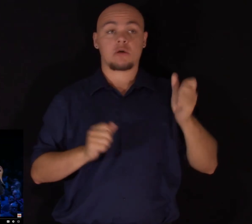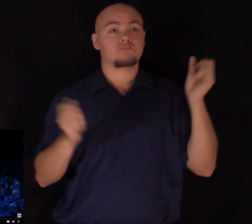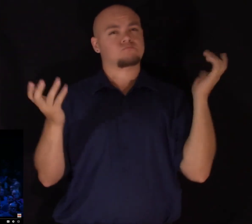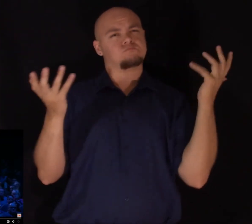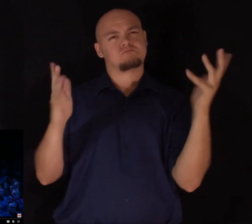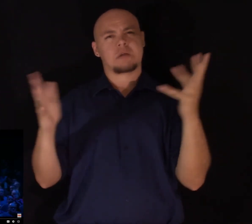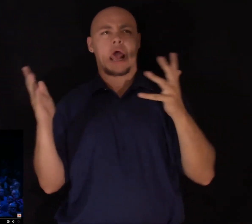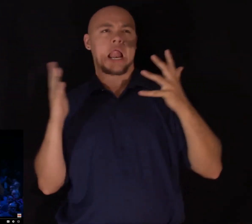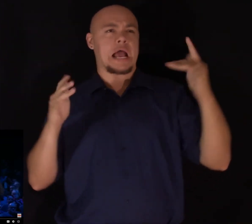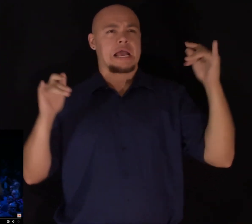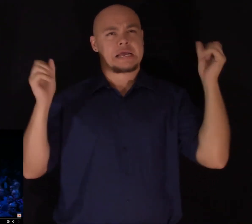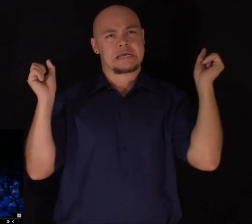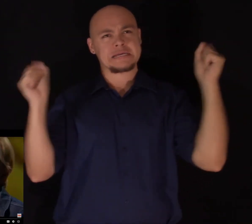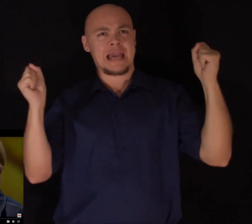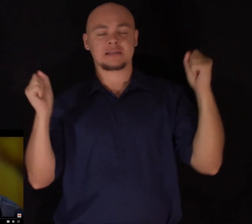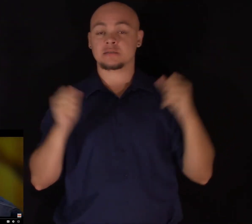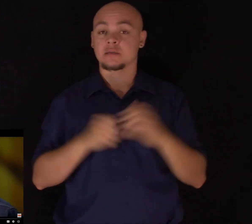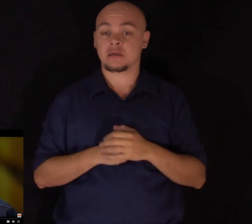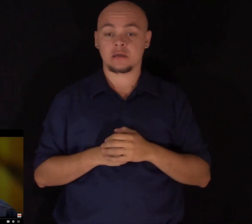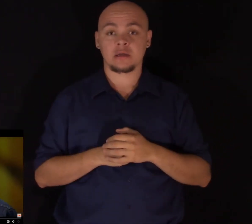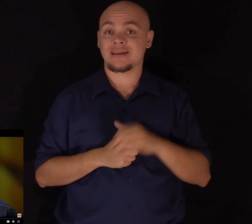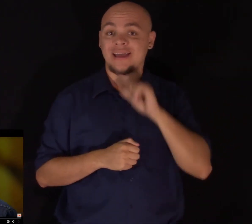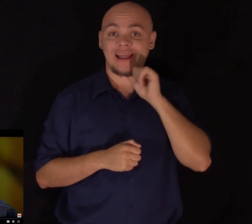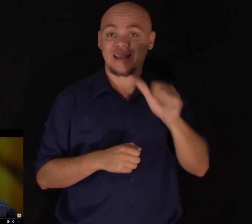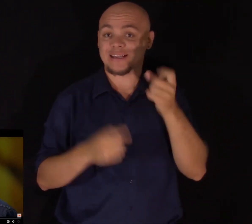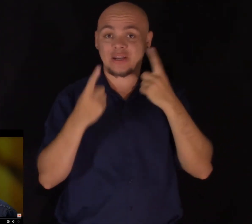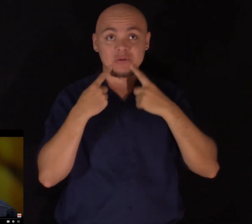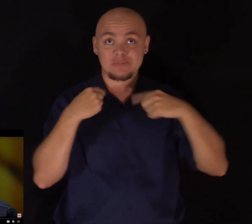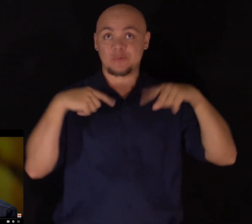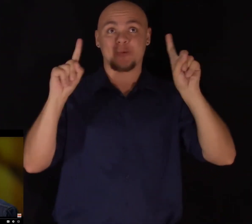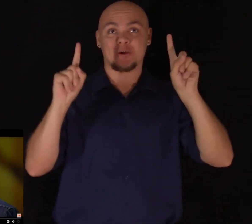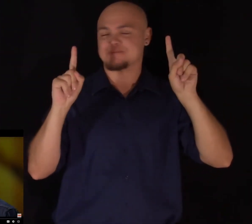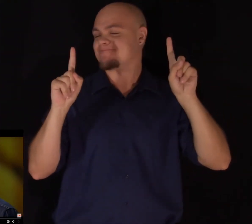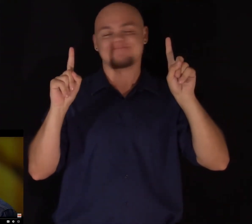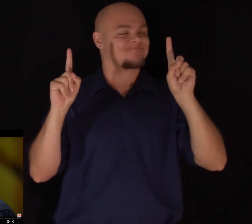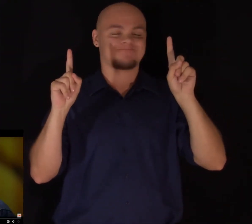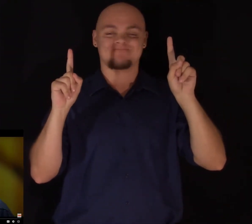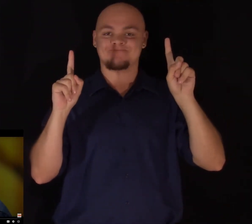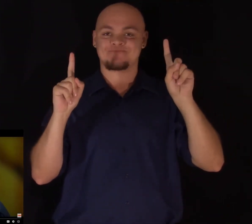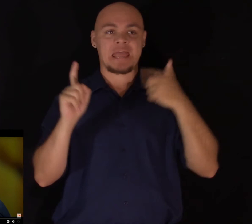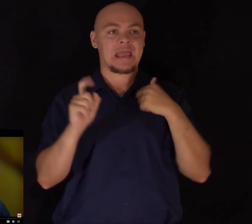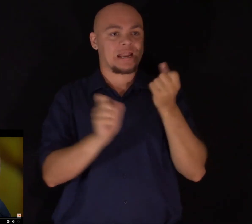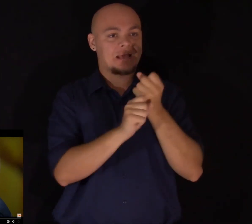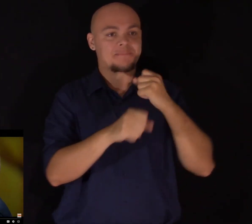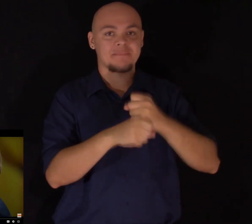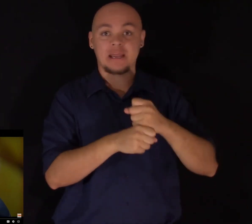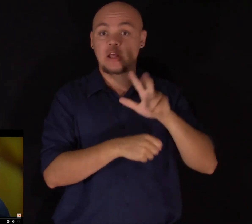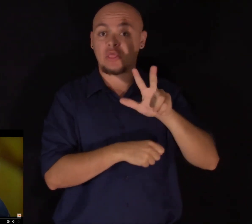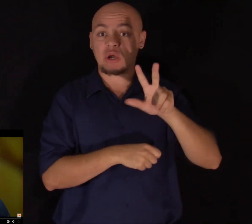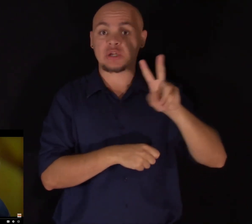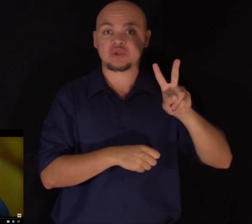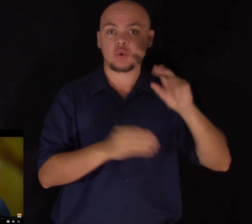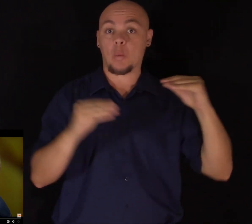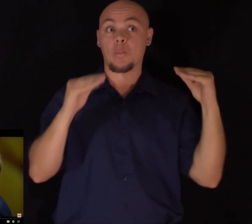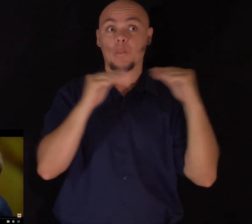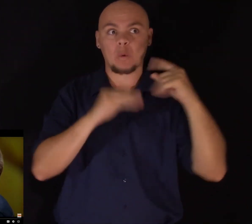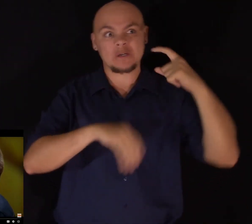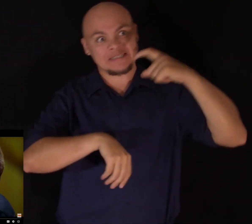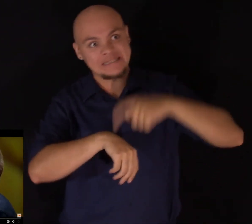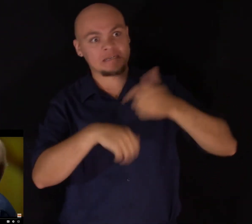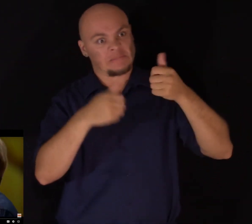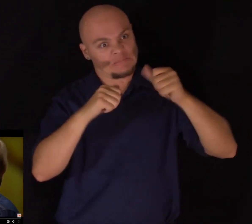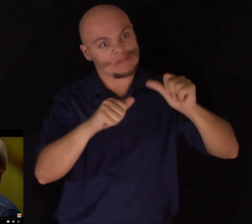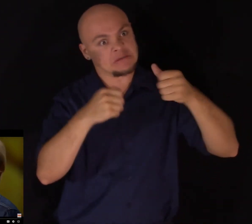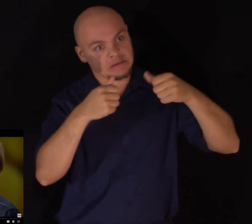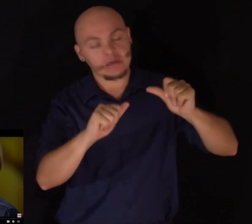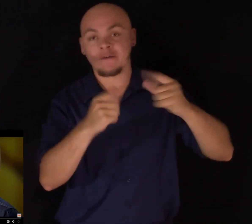and they were like, yes! And he said, and it didn't work. And then I made it 32 more times.